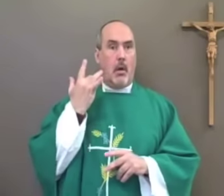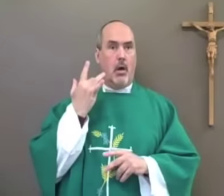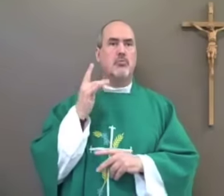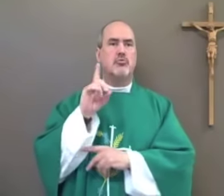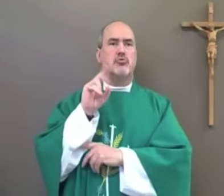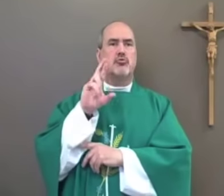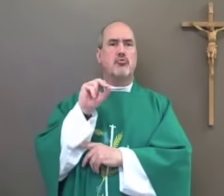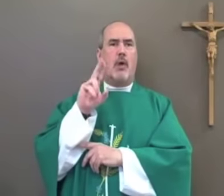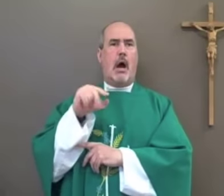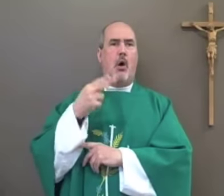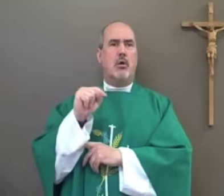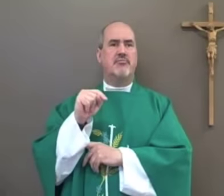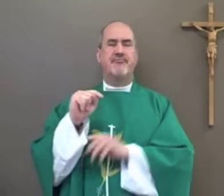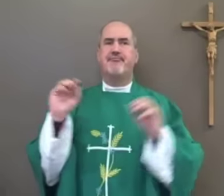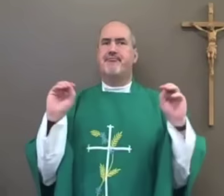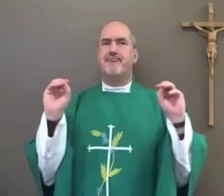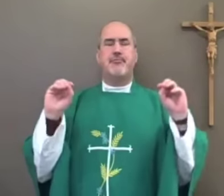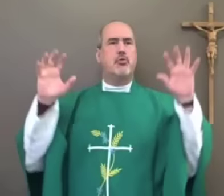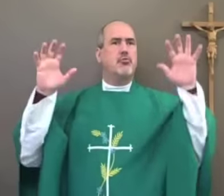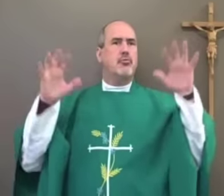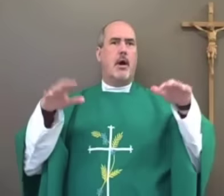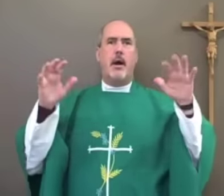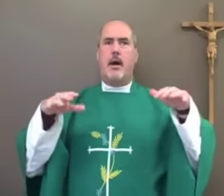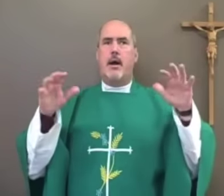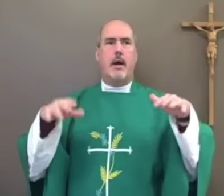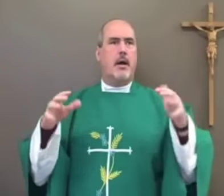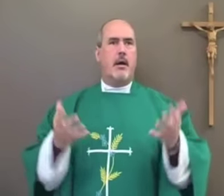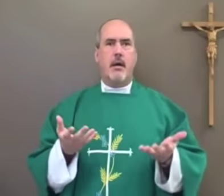People were starving because of a drought.